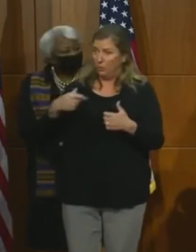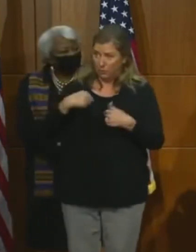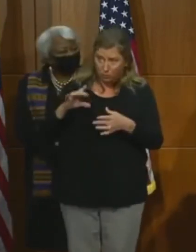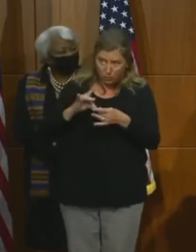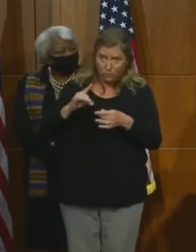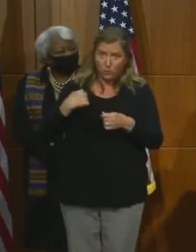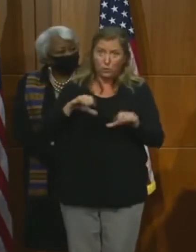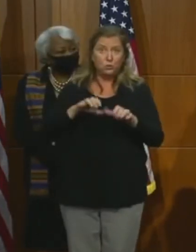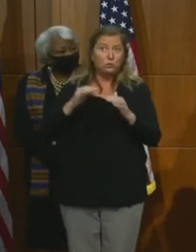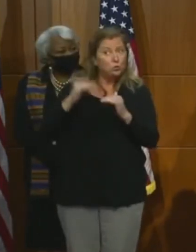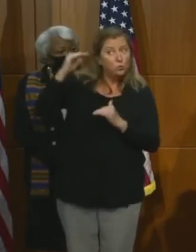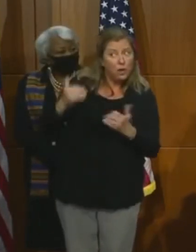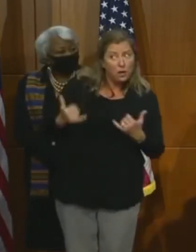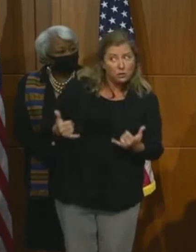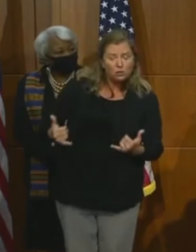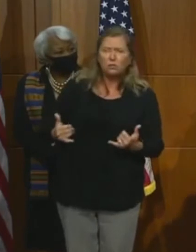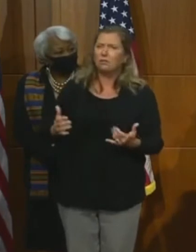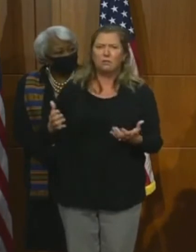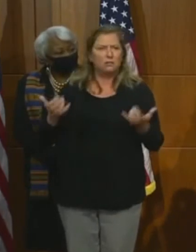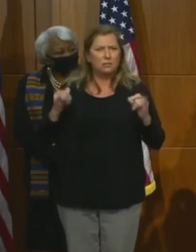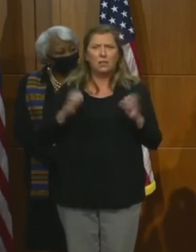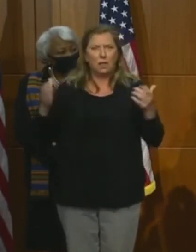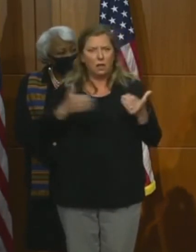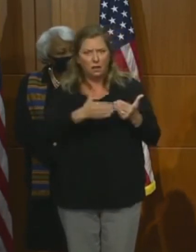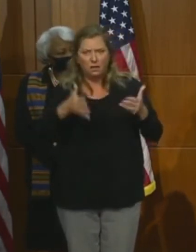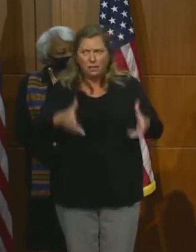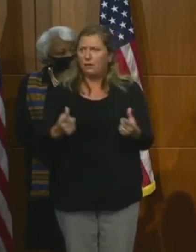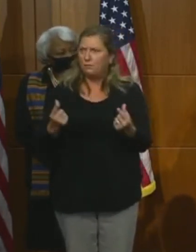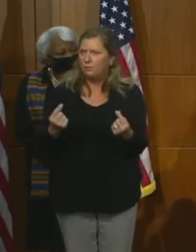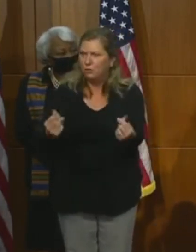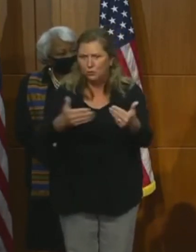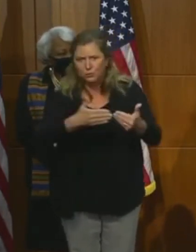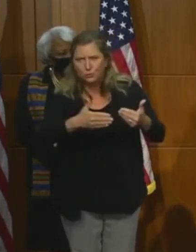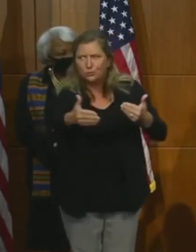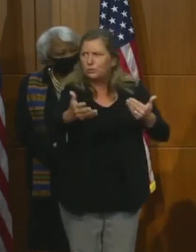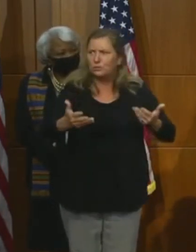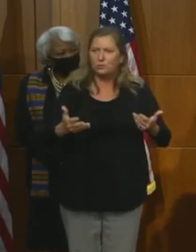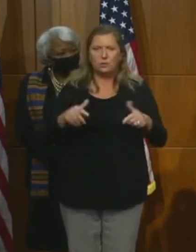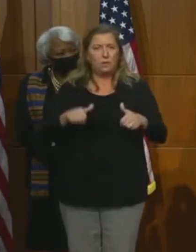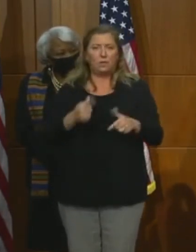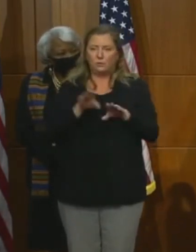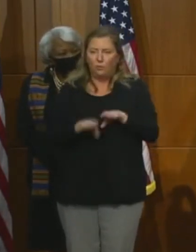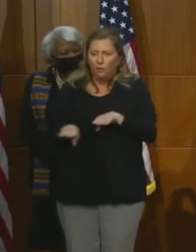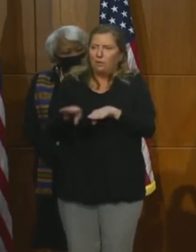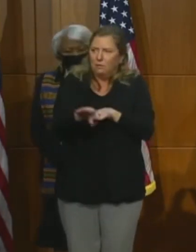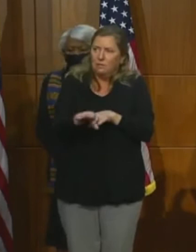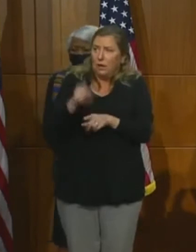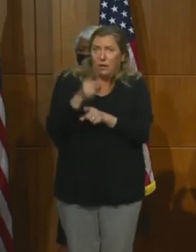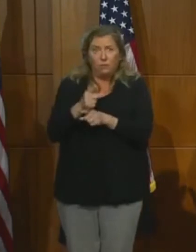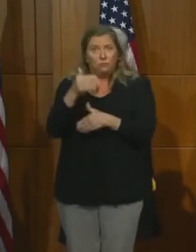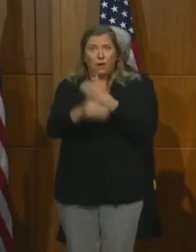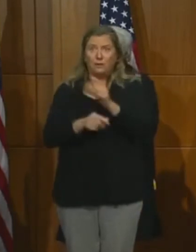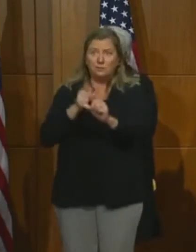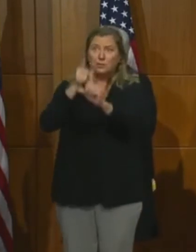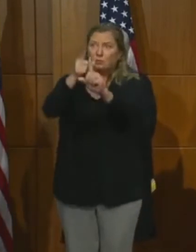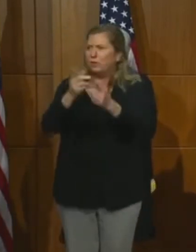comment, are we doing too much? We still have so much to do, Andre, and this is just another step in the right direction